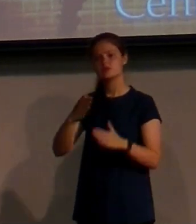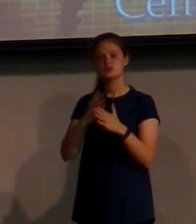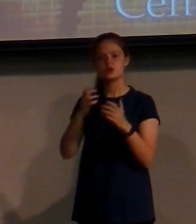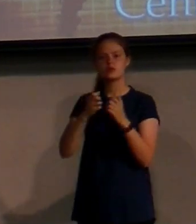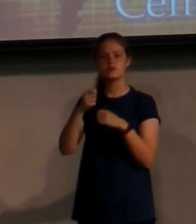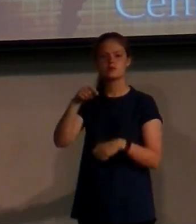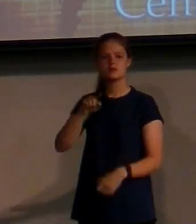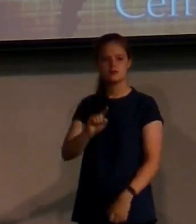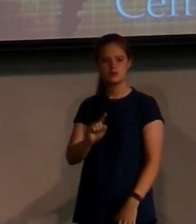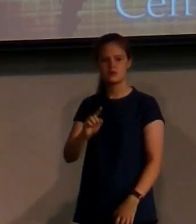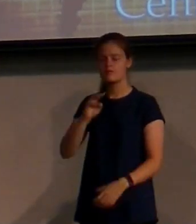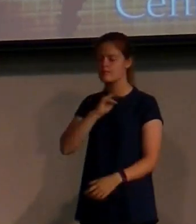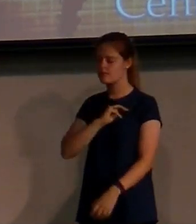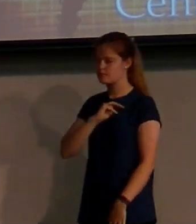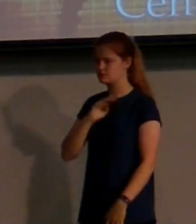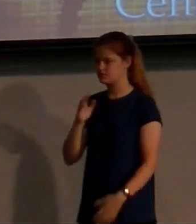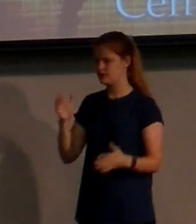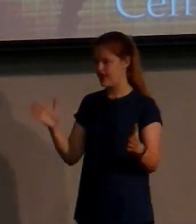this mission effort.